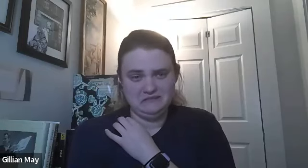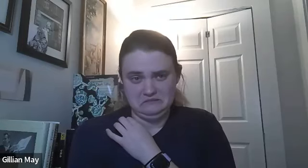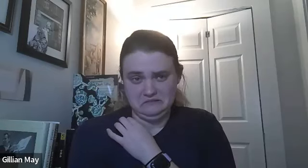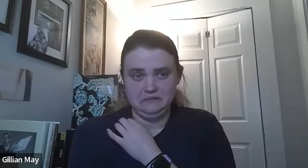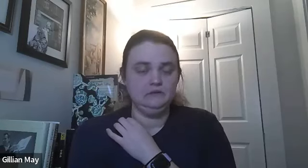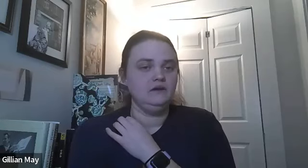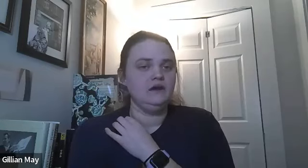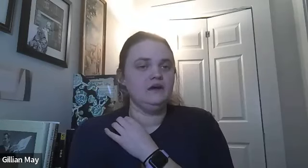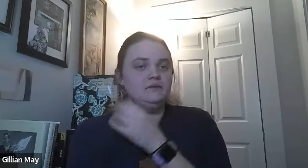insult.